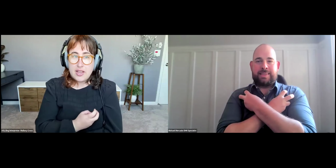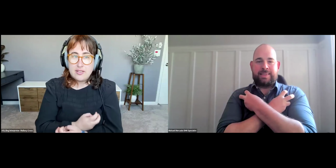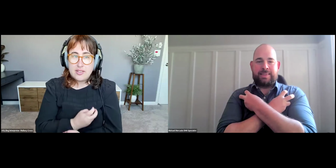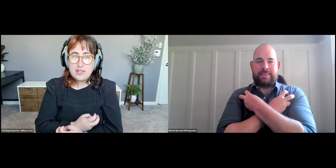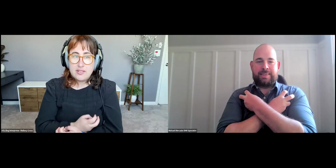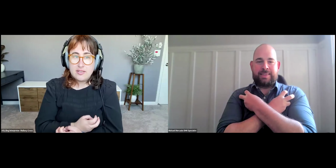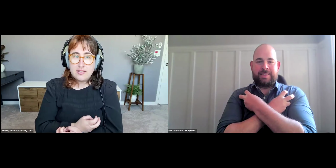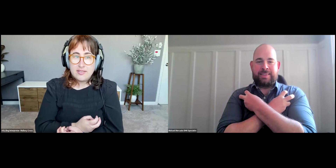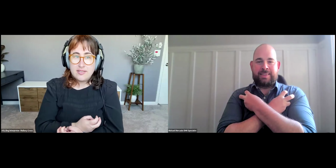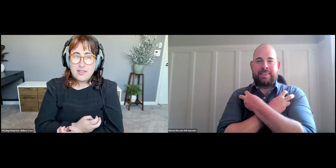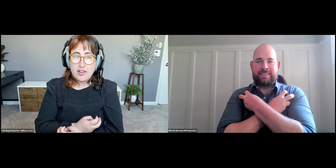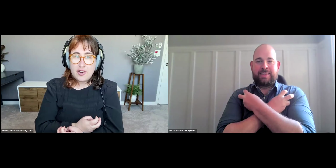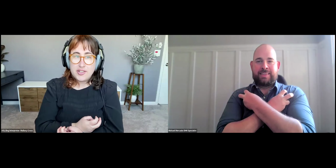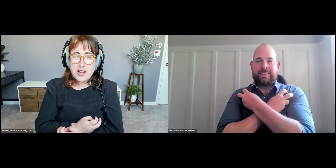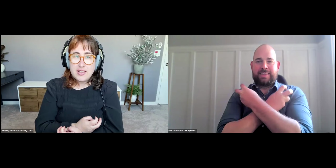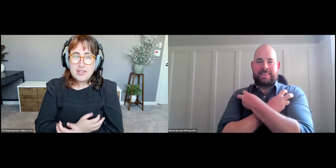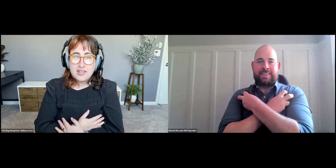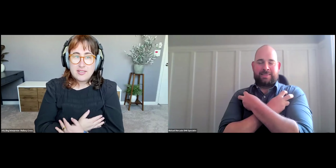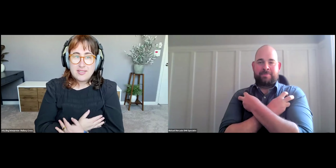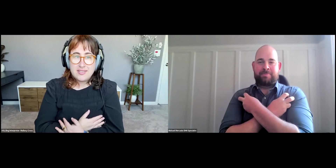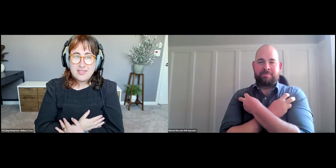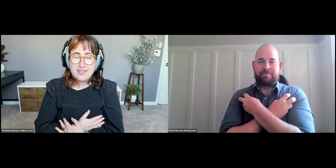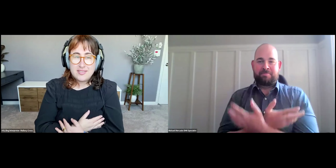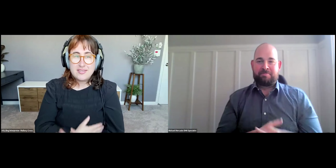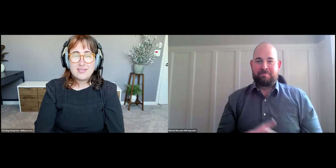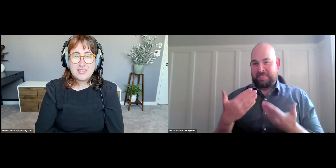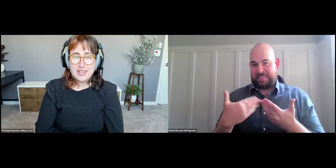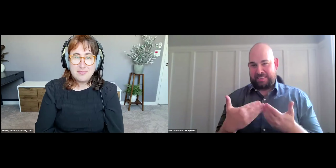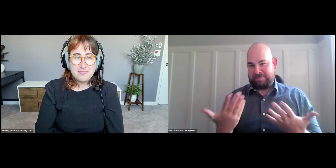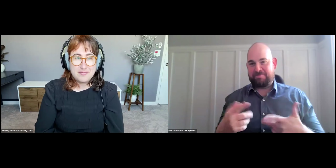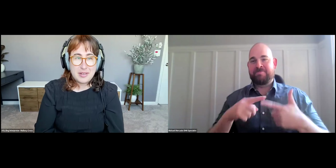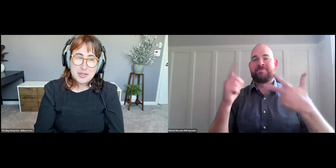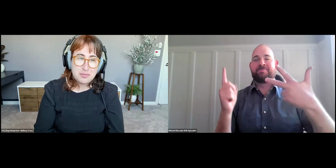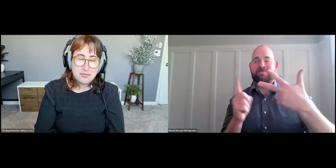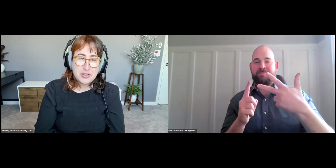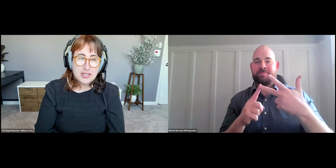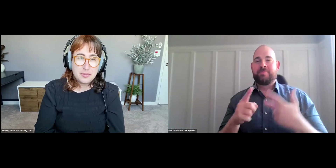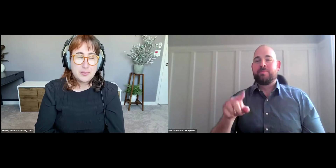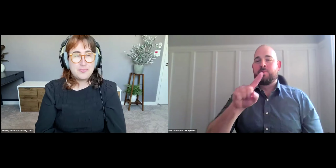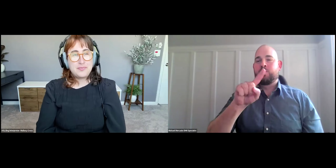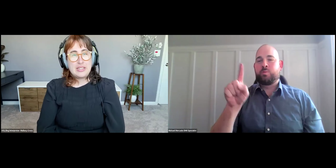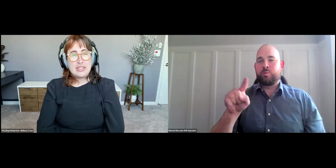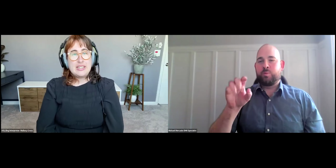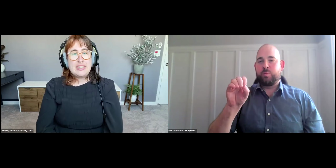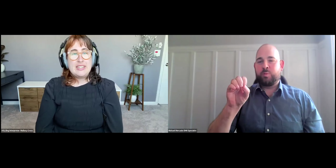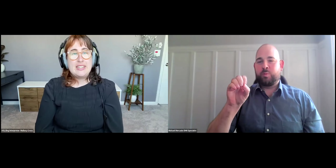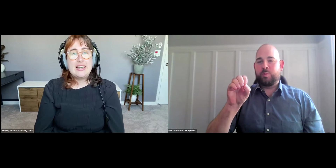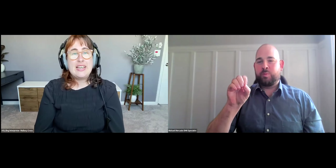bent peace signs on our chest. Okay, that one's fairly simple.